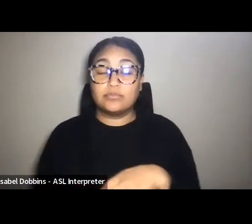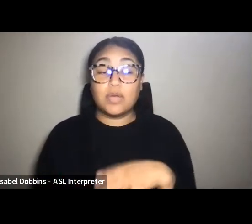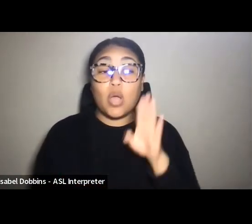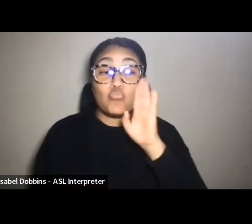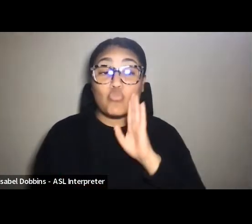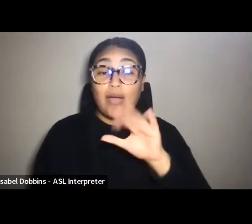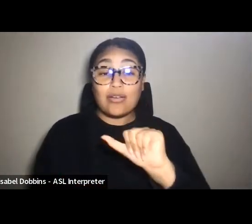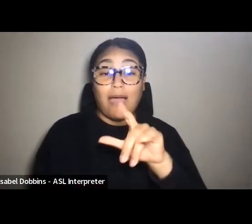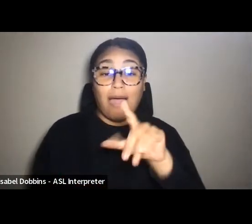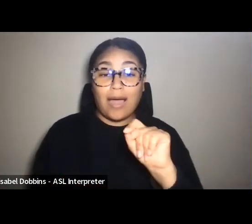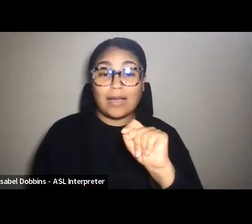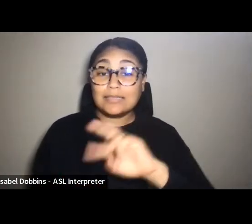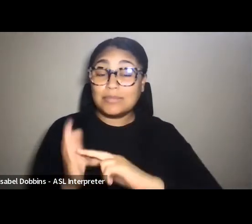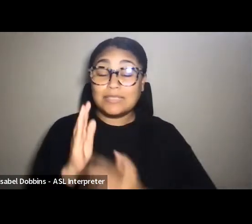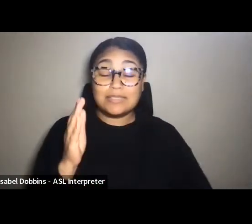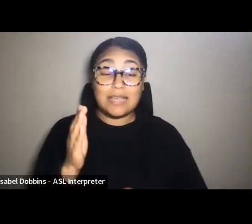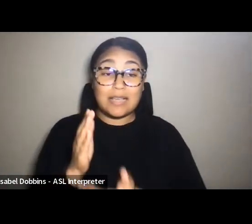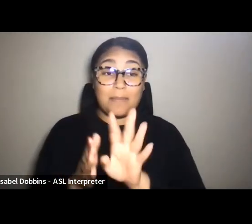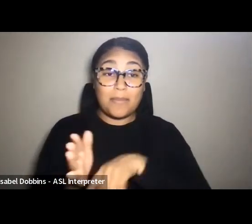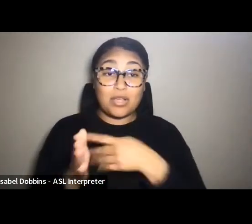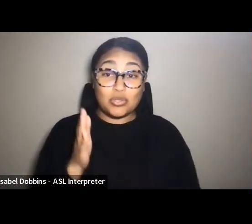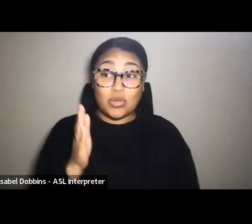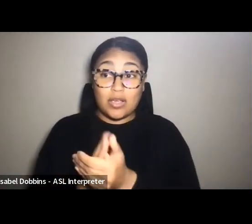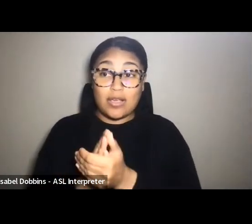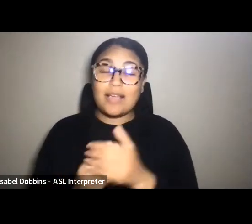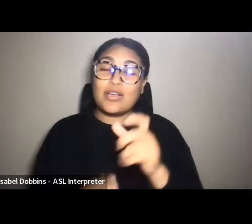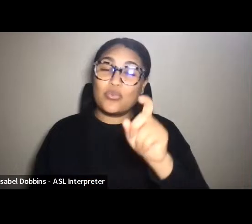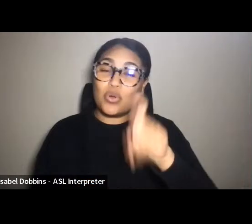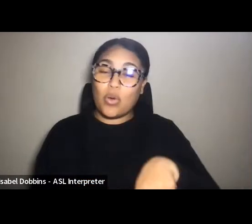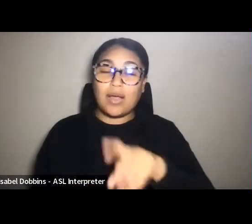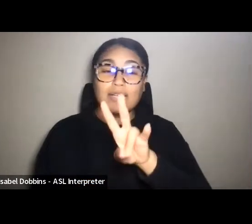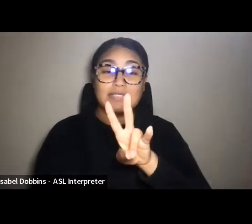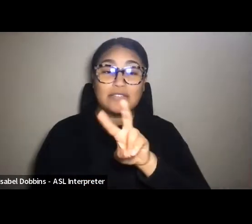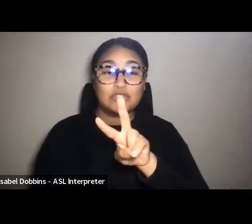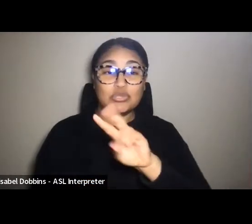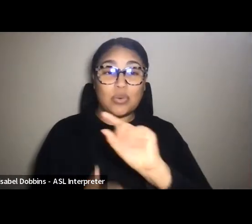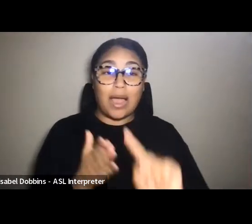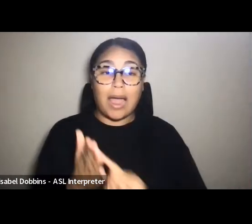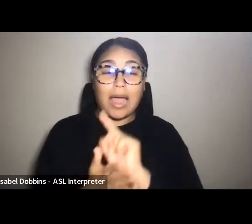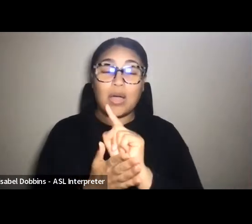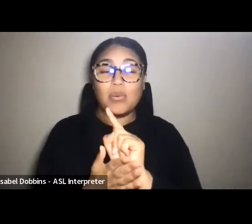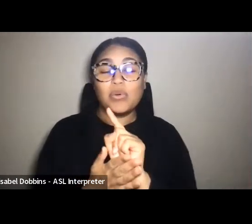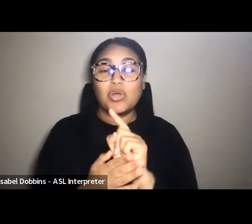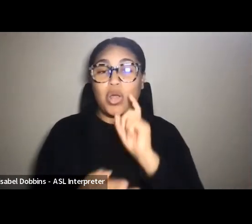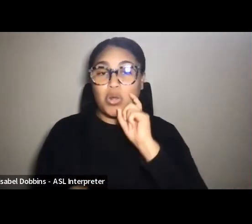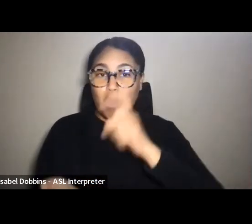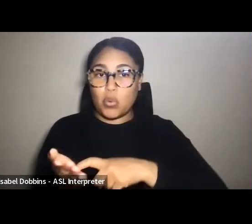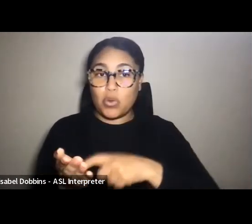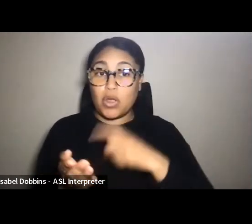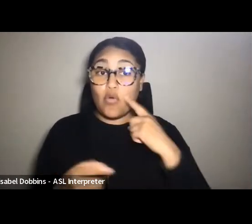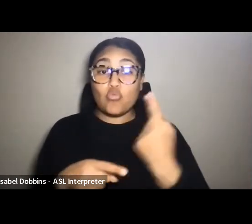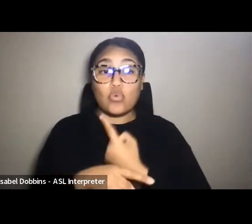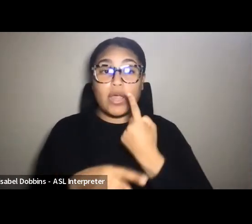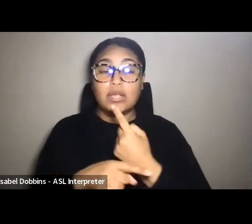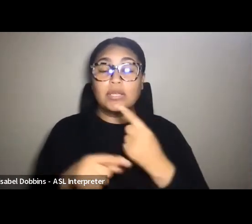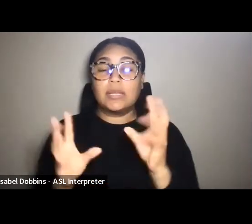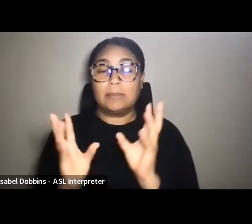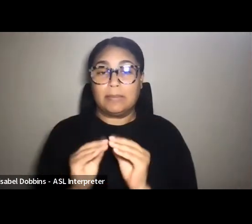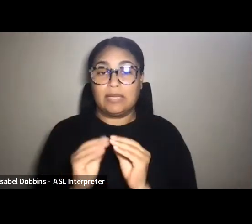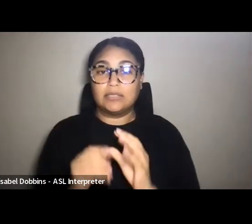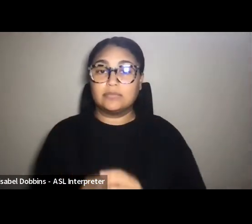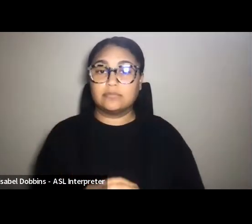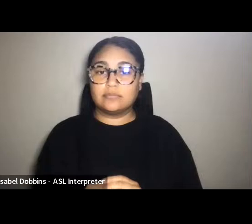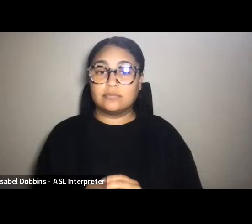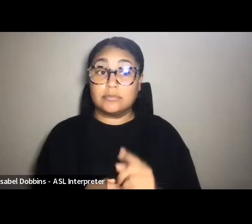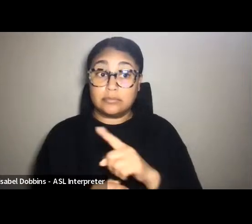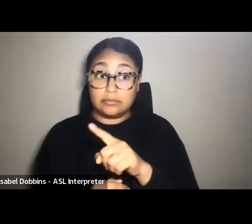any additions to the agenda without a 72-hour public notice for regularly scheduled board meetings. Are